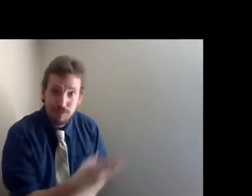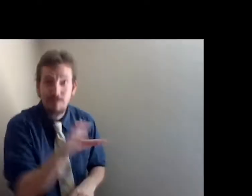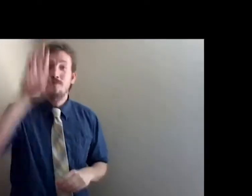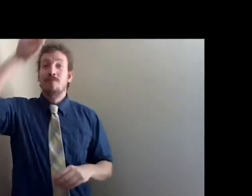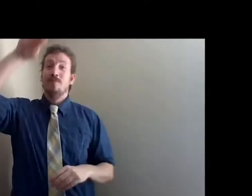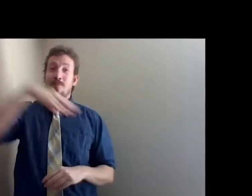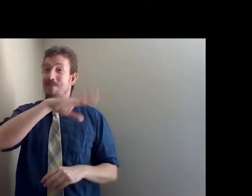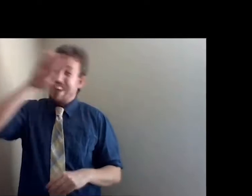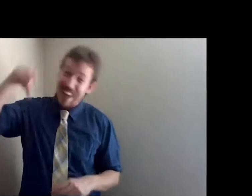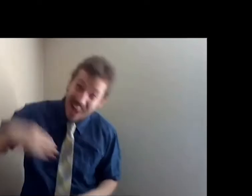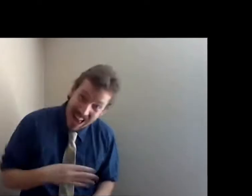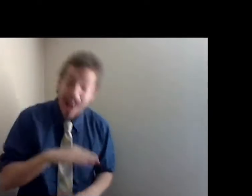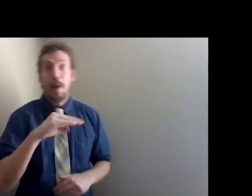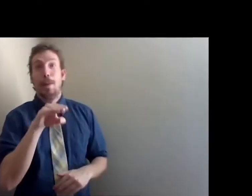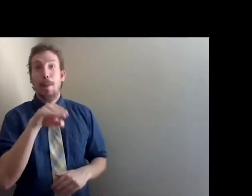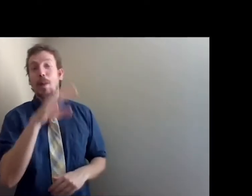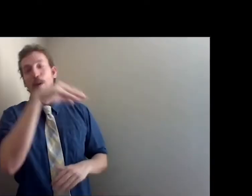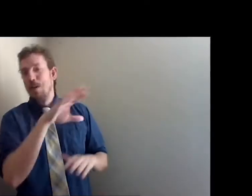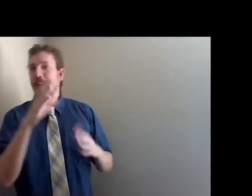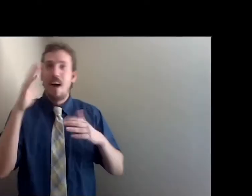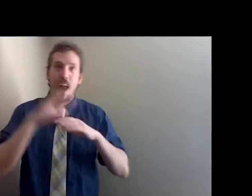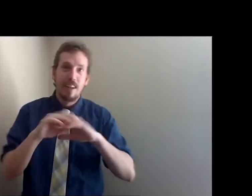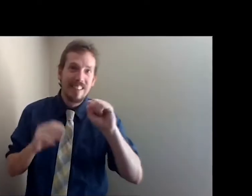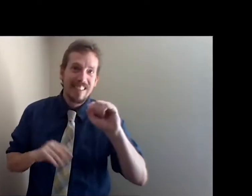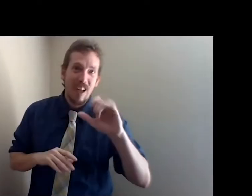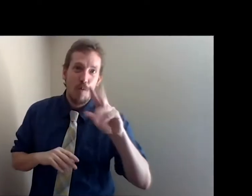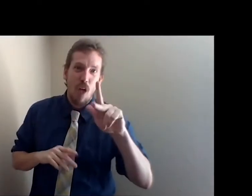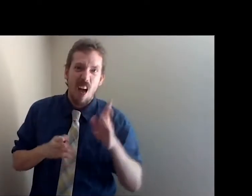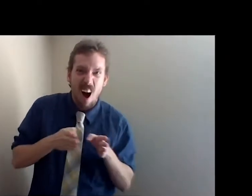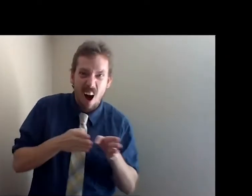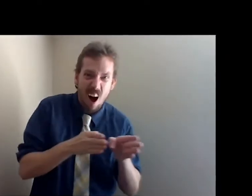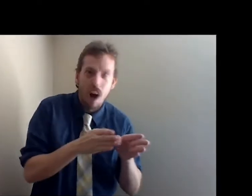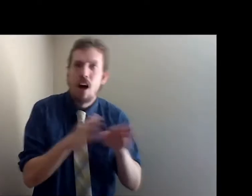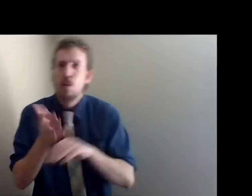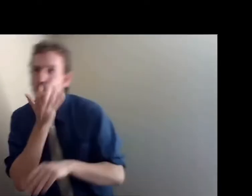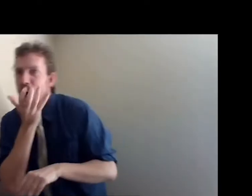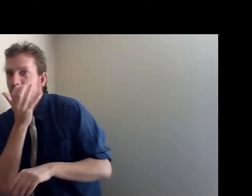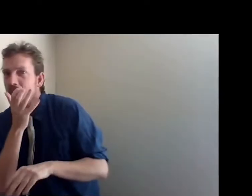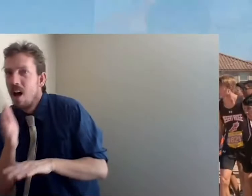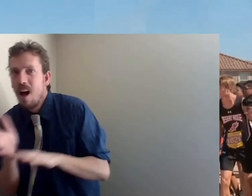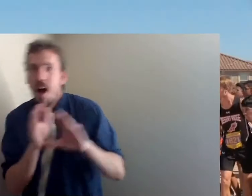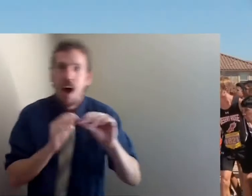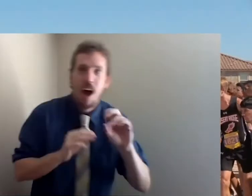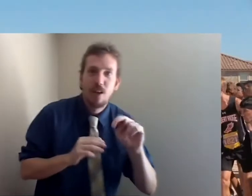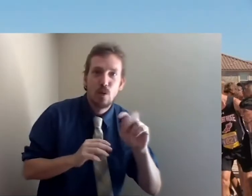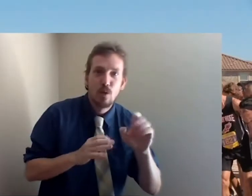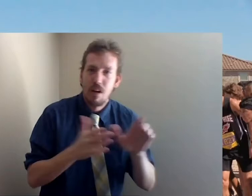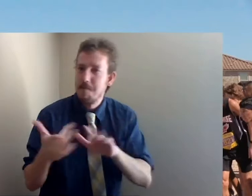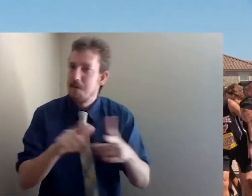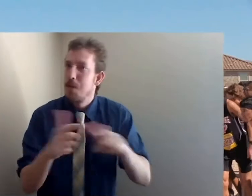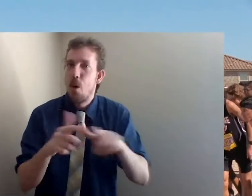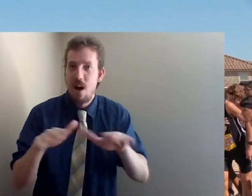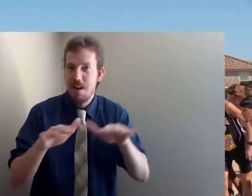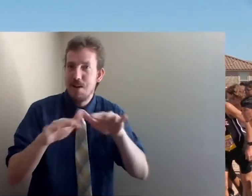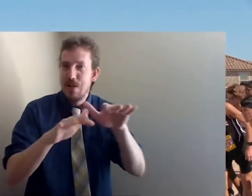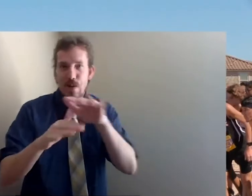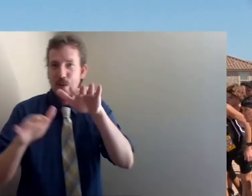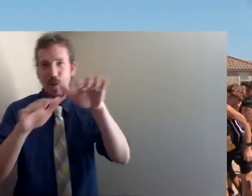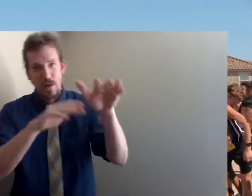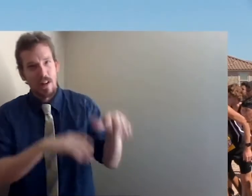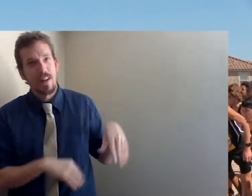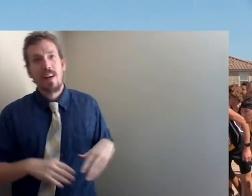course. Hills, turns, wide edges, on the sidewalk, on the grass,